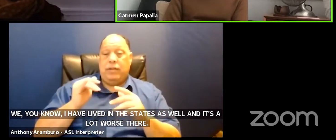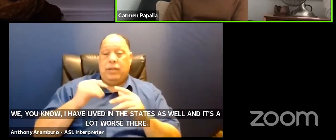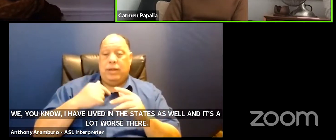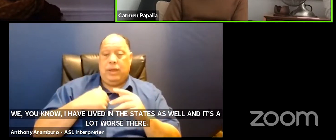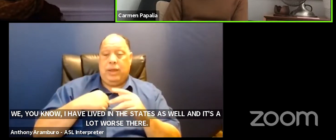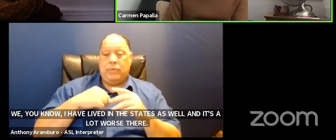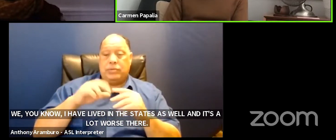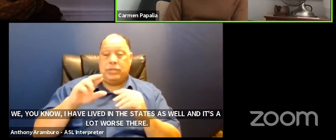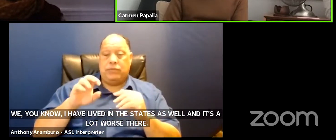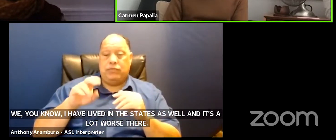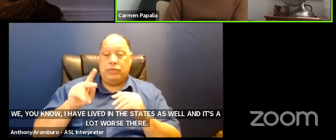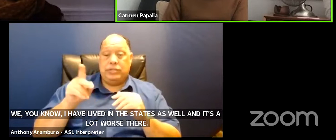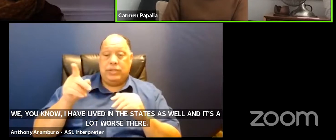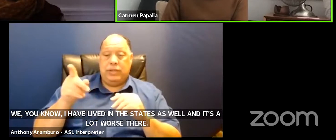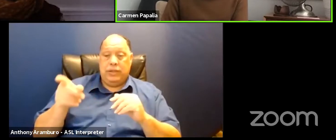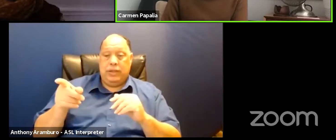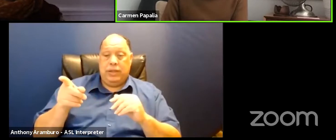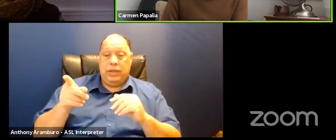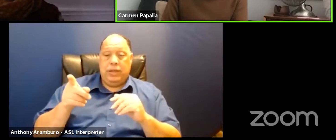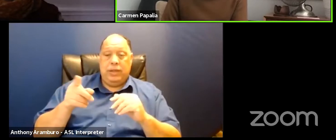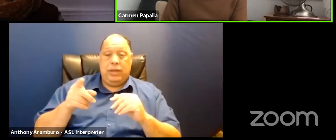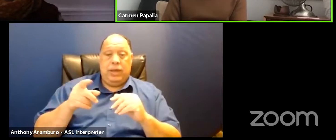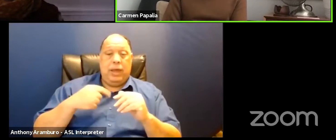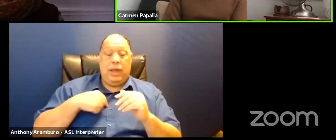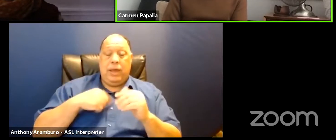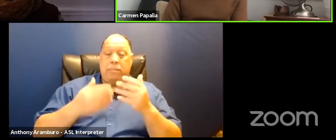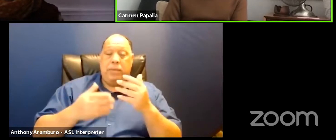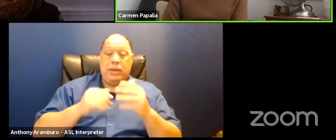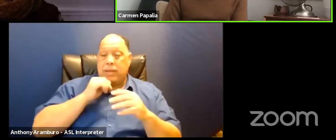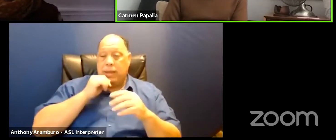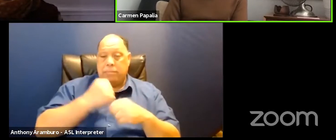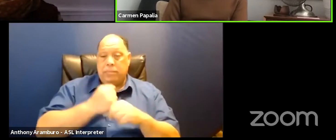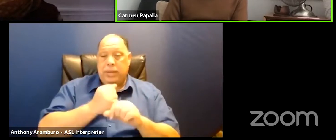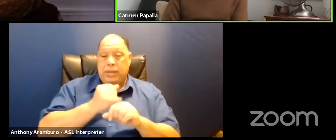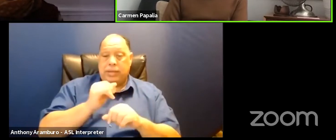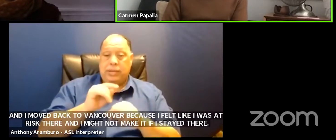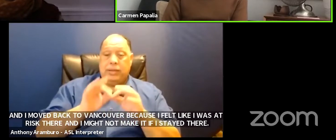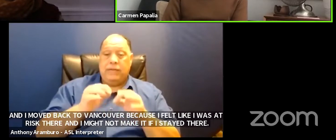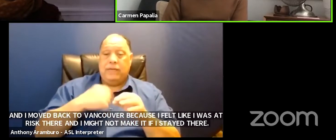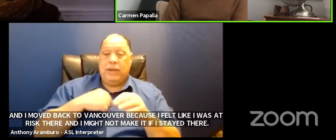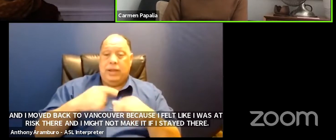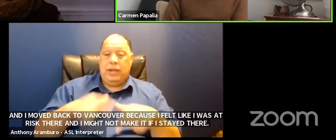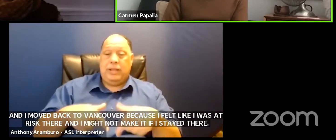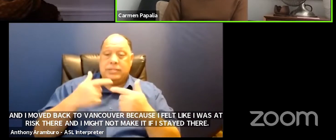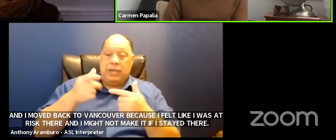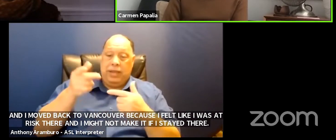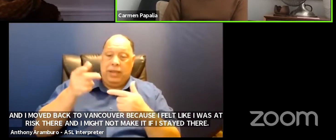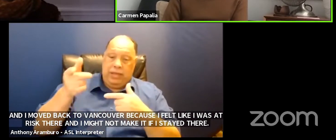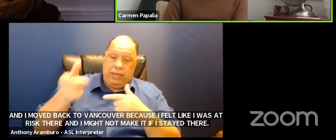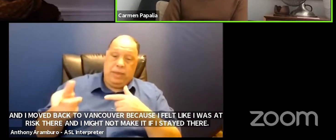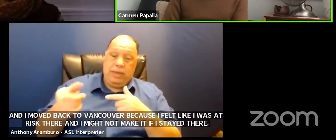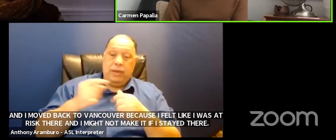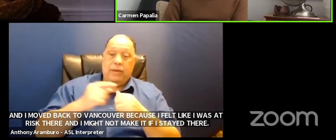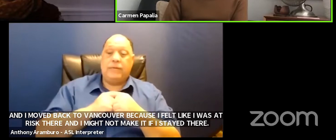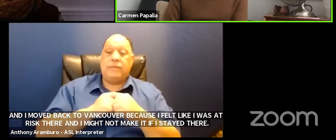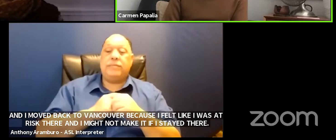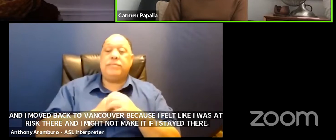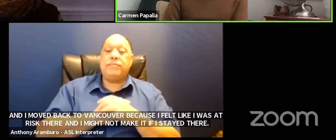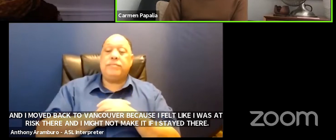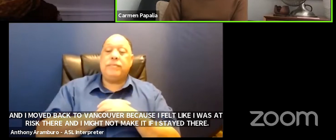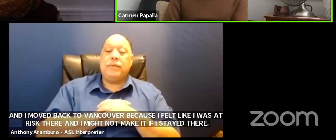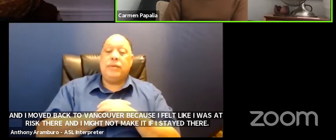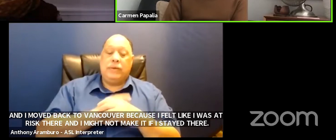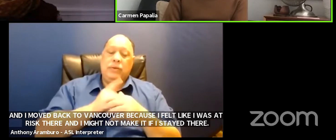risk there, and I might not make it if I stayed there. So it's like, yeah, it's